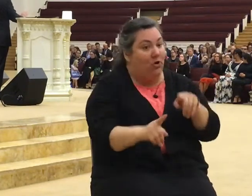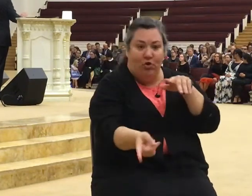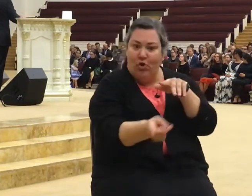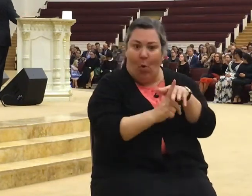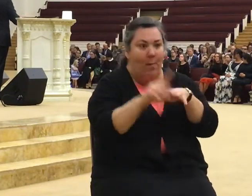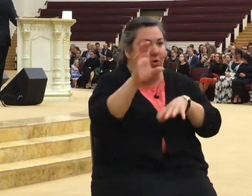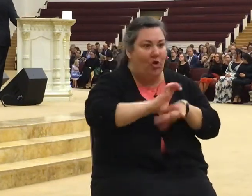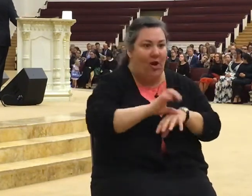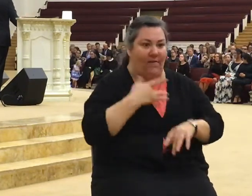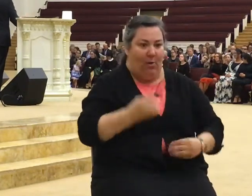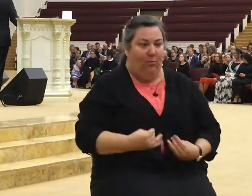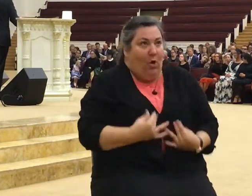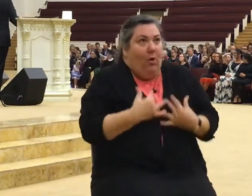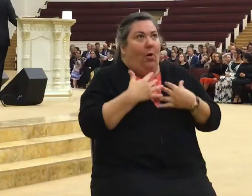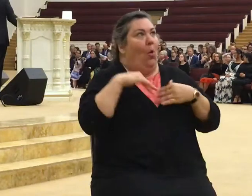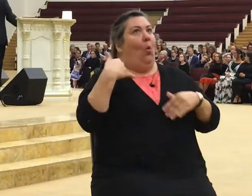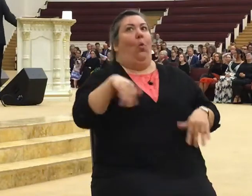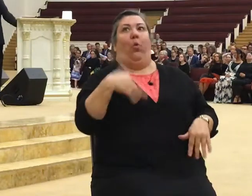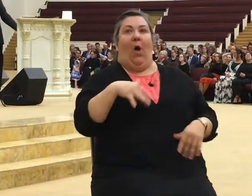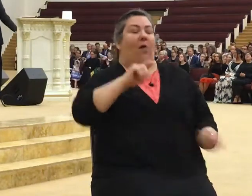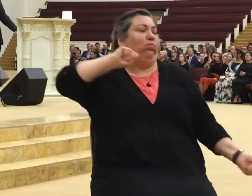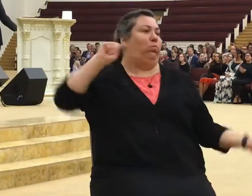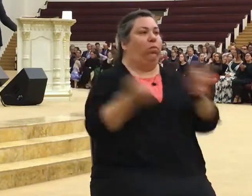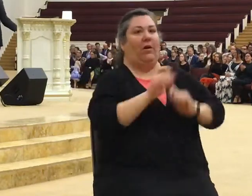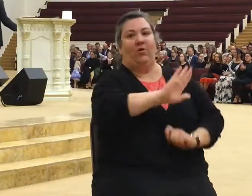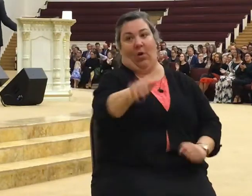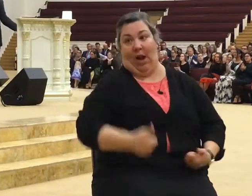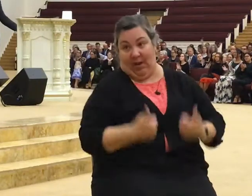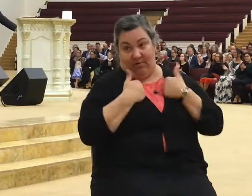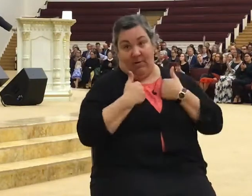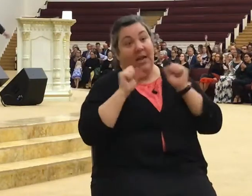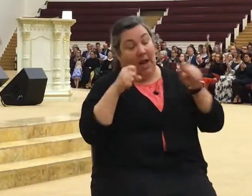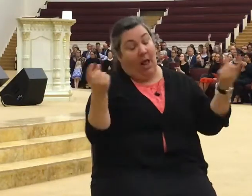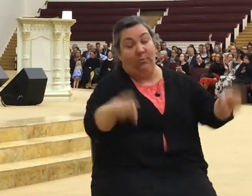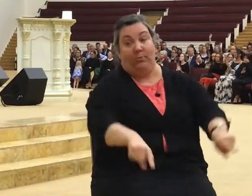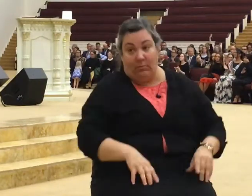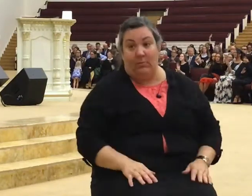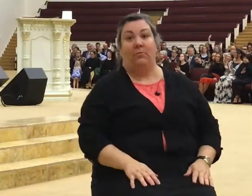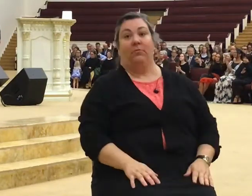get stirred up and your life, you're ready to attend.